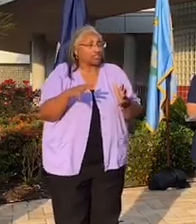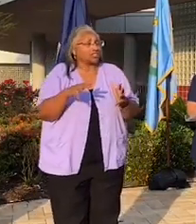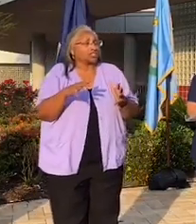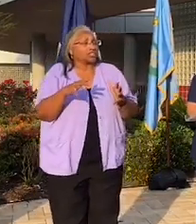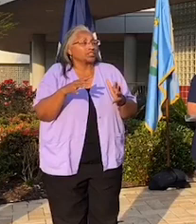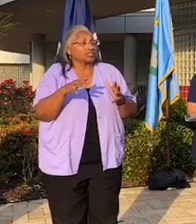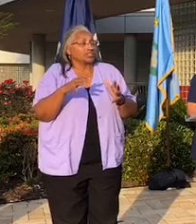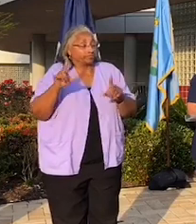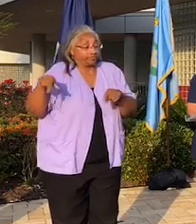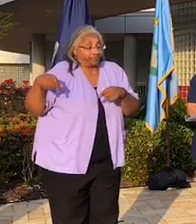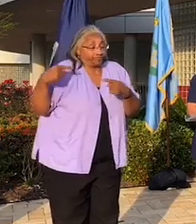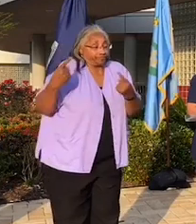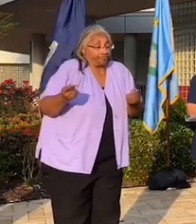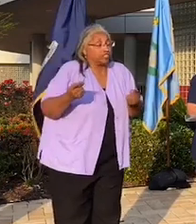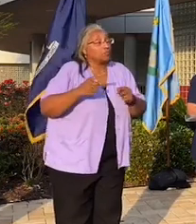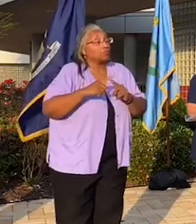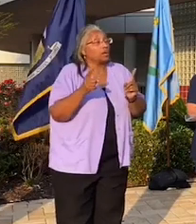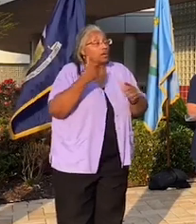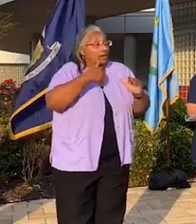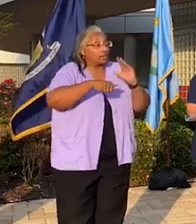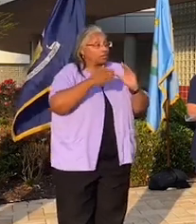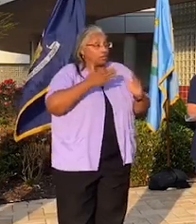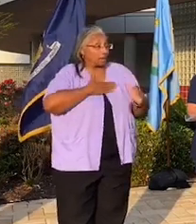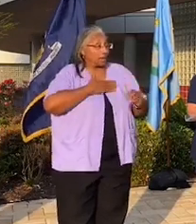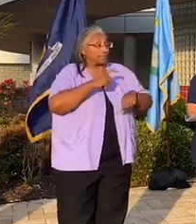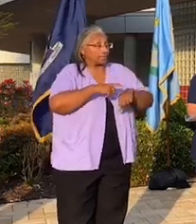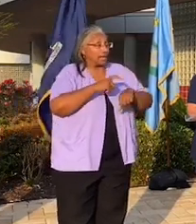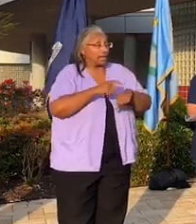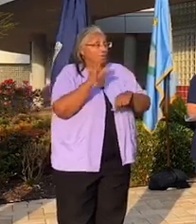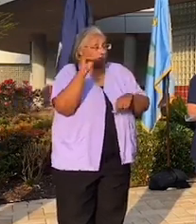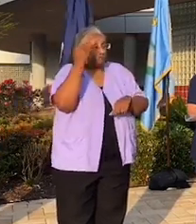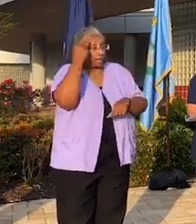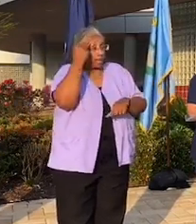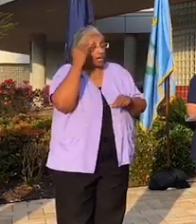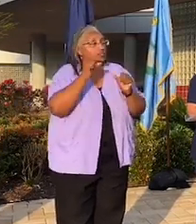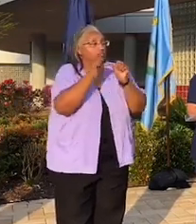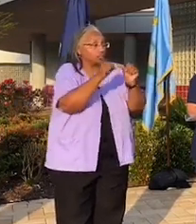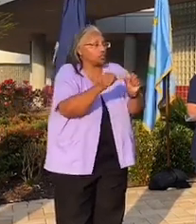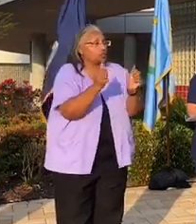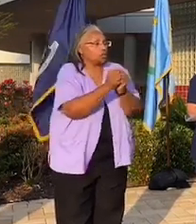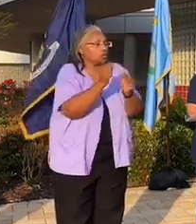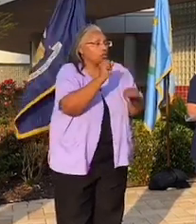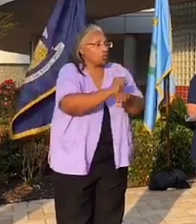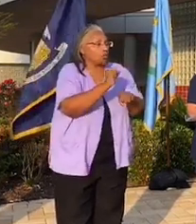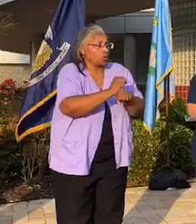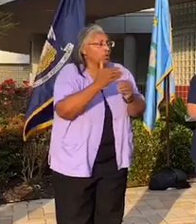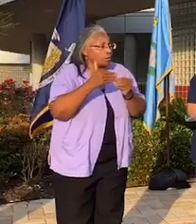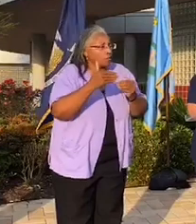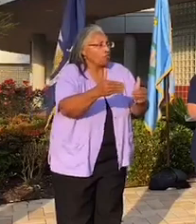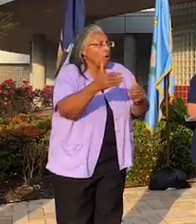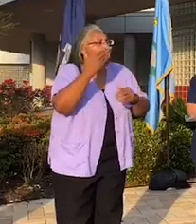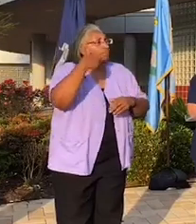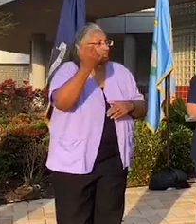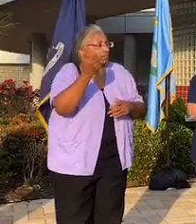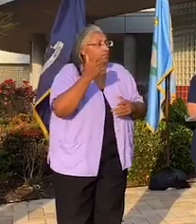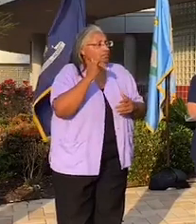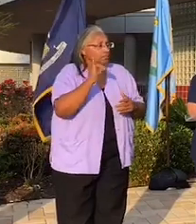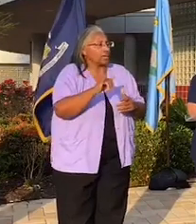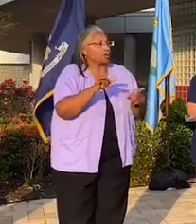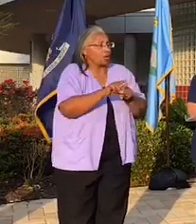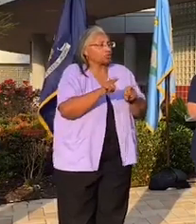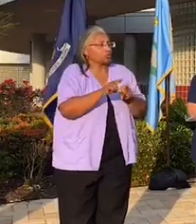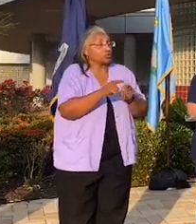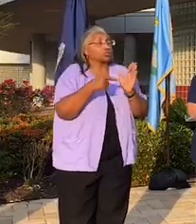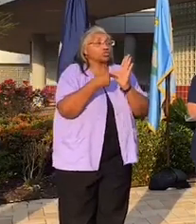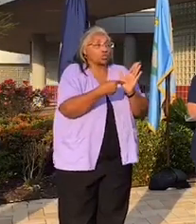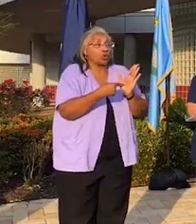the years. But under my administration, we move this work, and it will continue to move forward, because it does speak to the